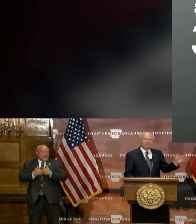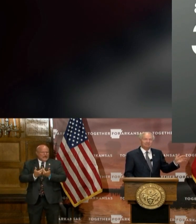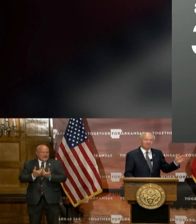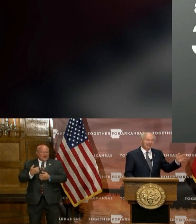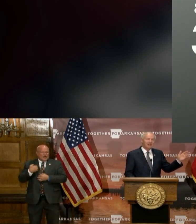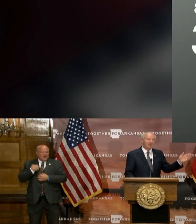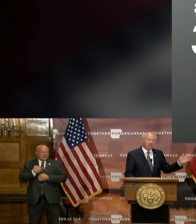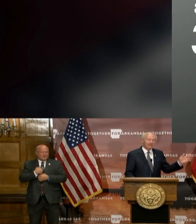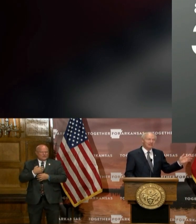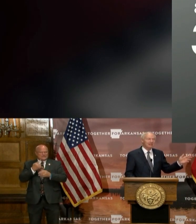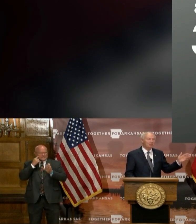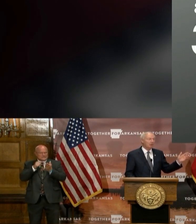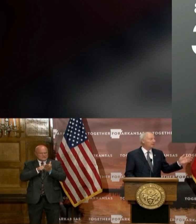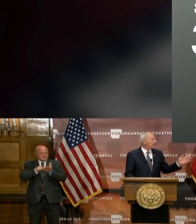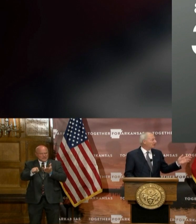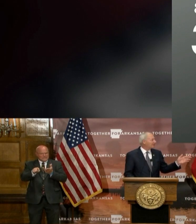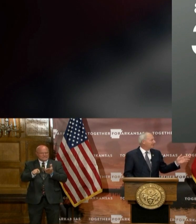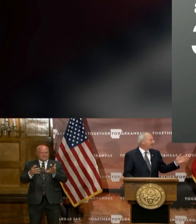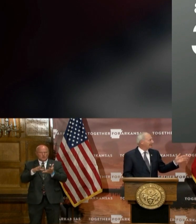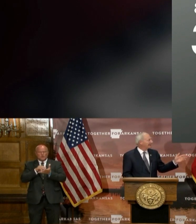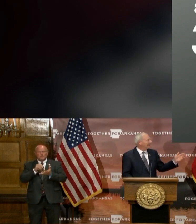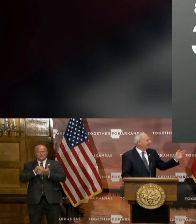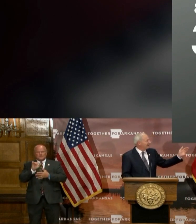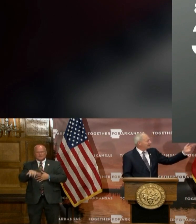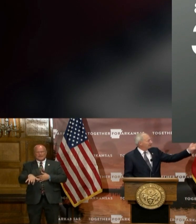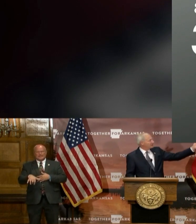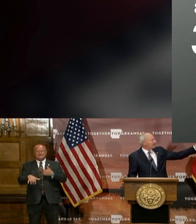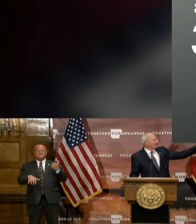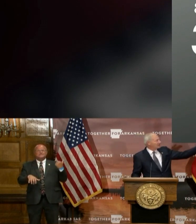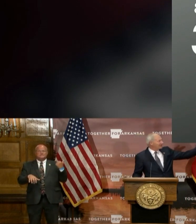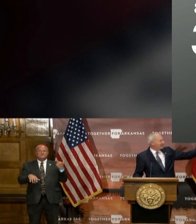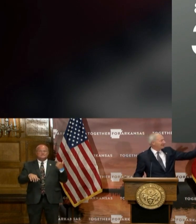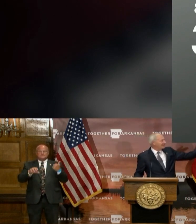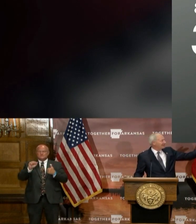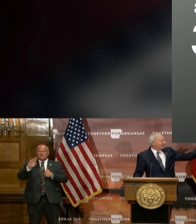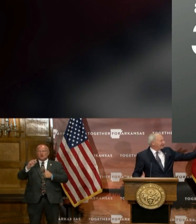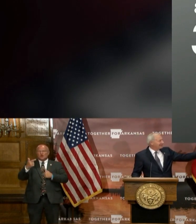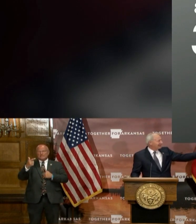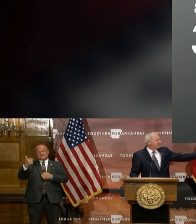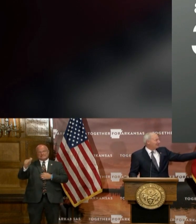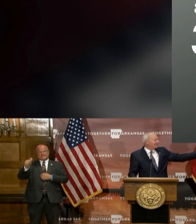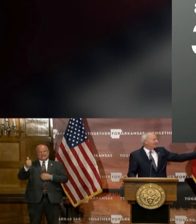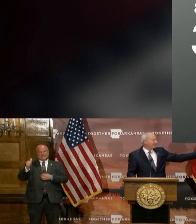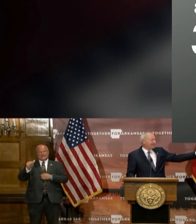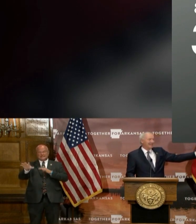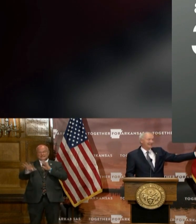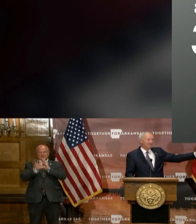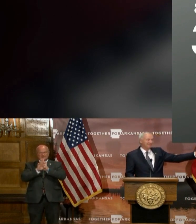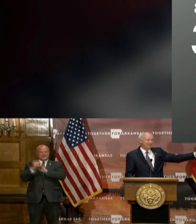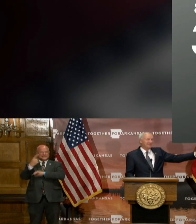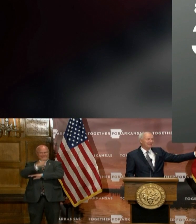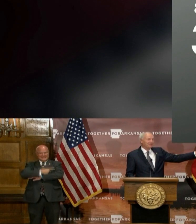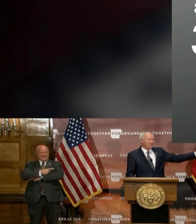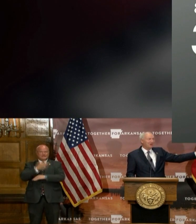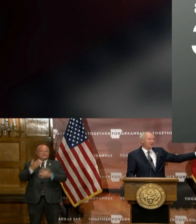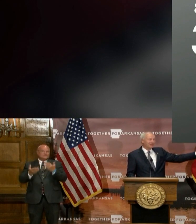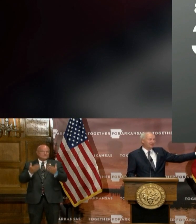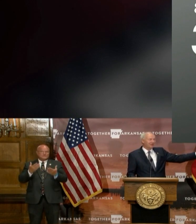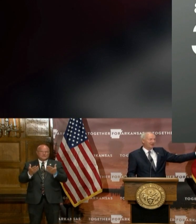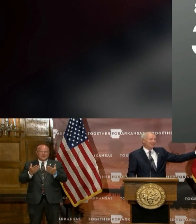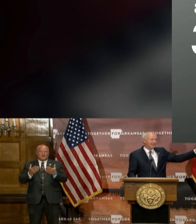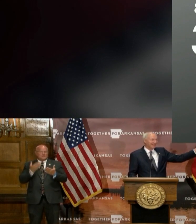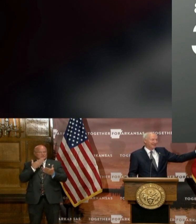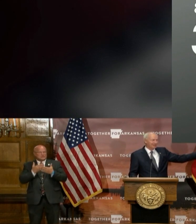we did our tracing and what we learned from that. And so it's August 10th. They picked a day, maybe that was smart